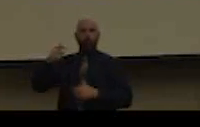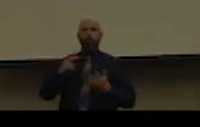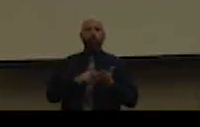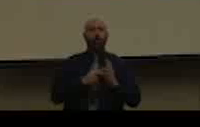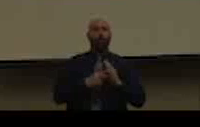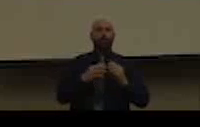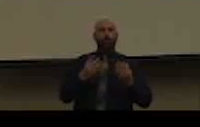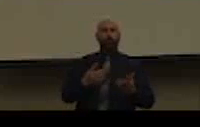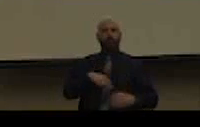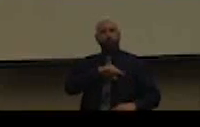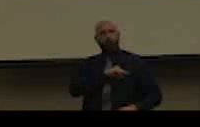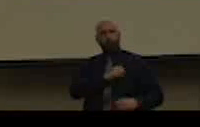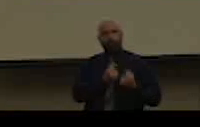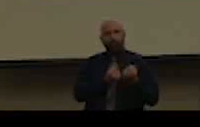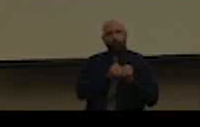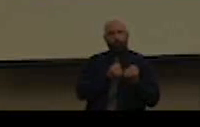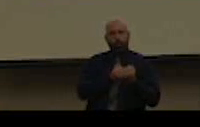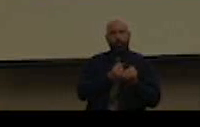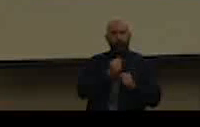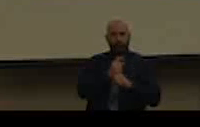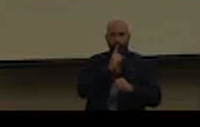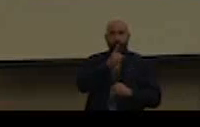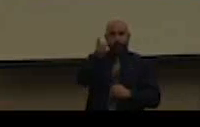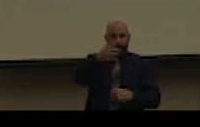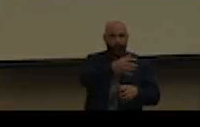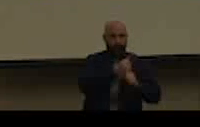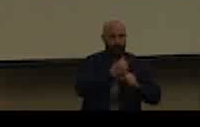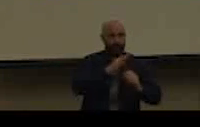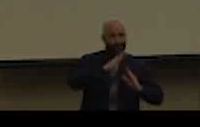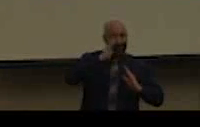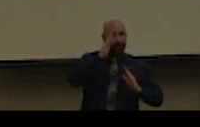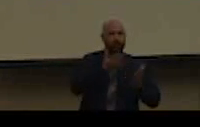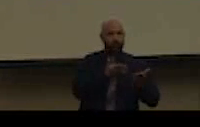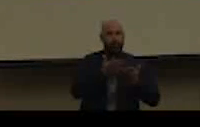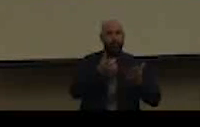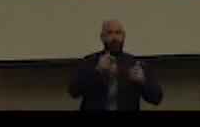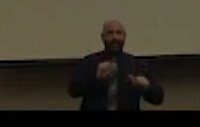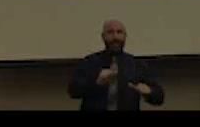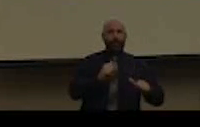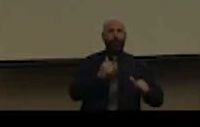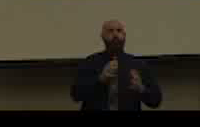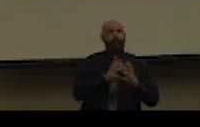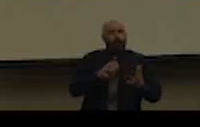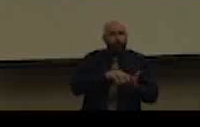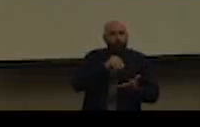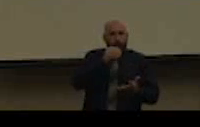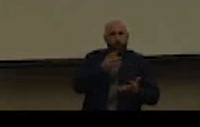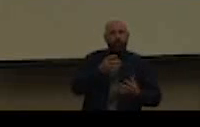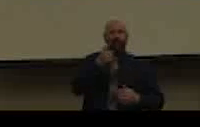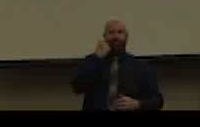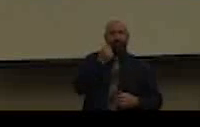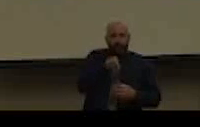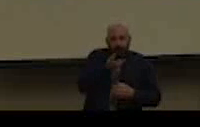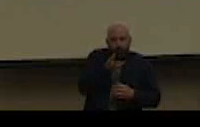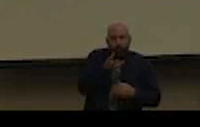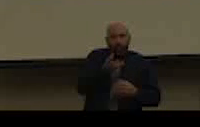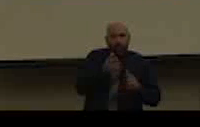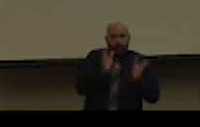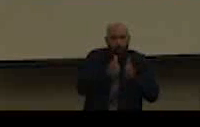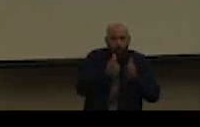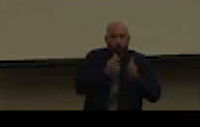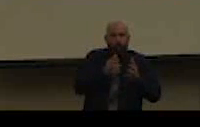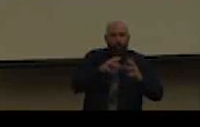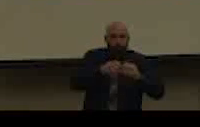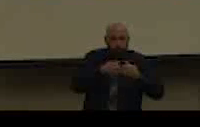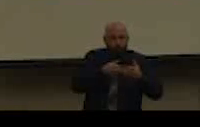can? We have a lot to learn in that space because it's such a limited group that's interacting with us at all anyway. But we've had a couple of really great